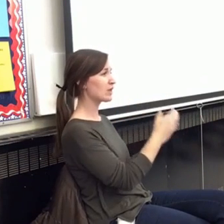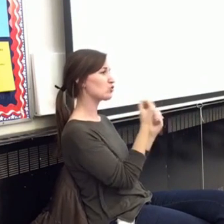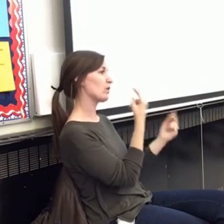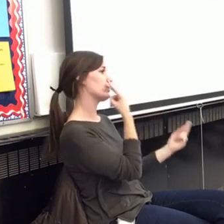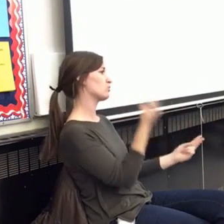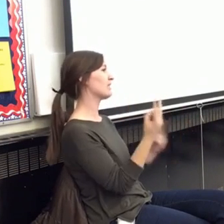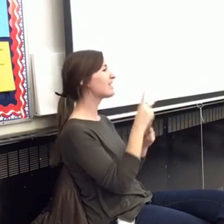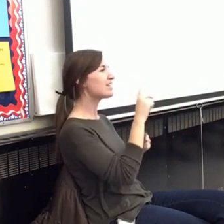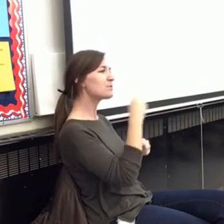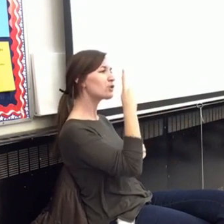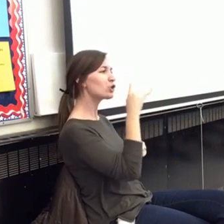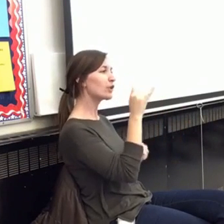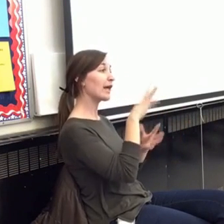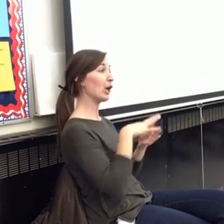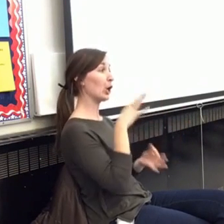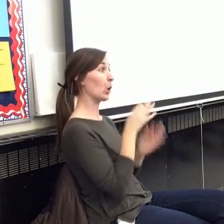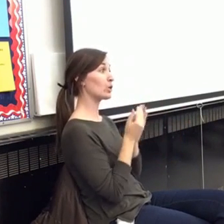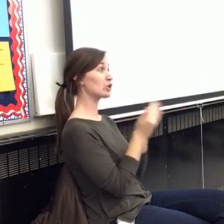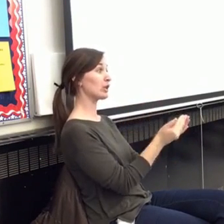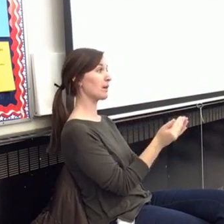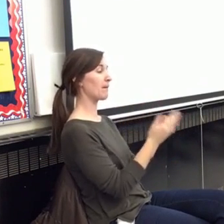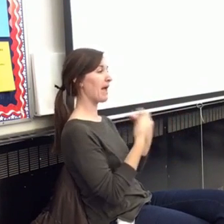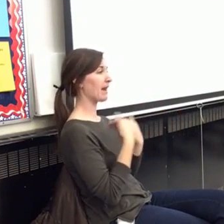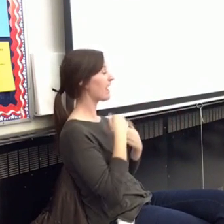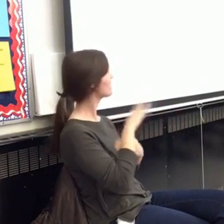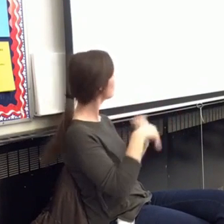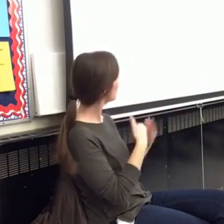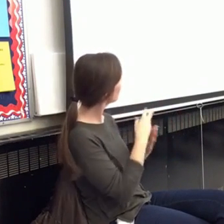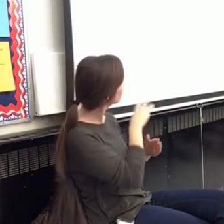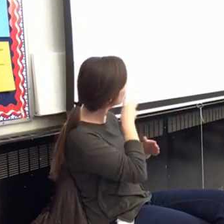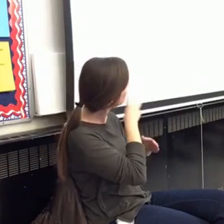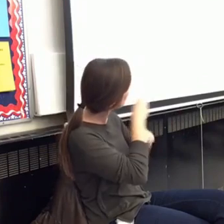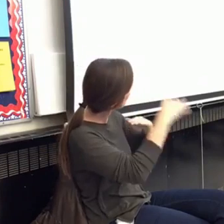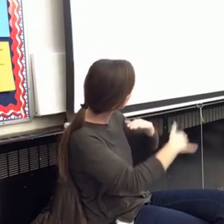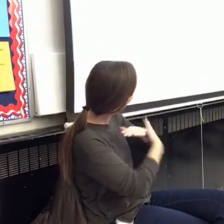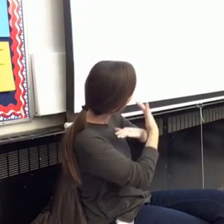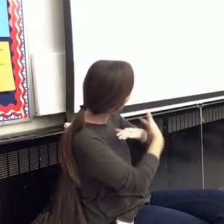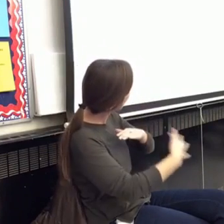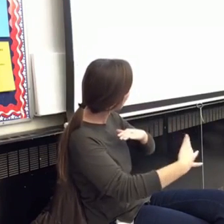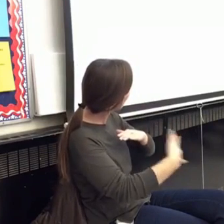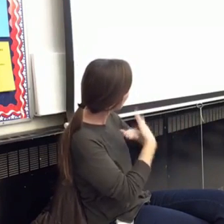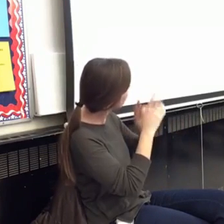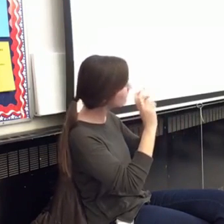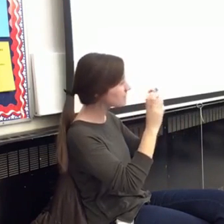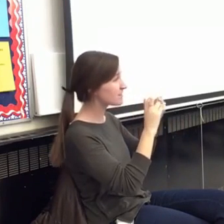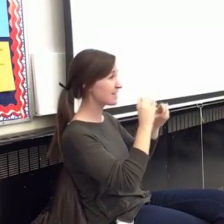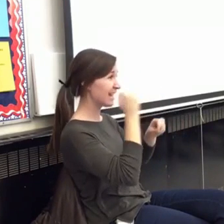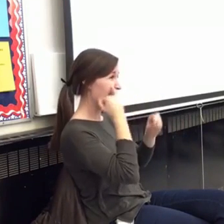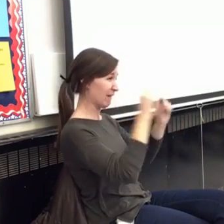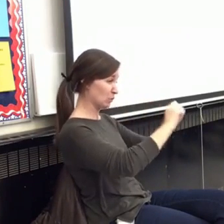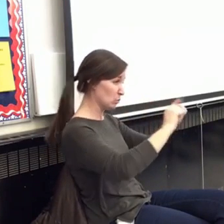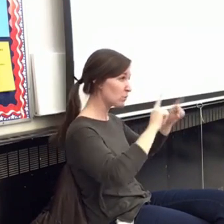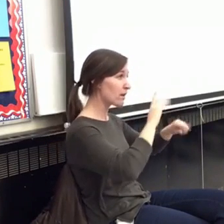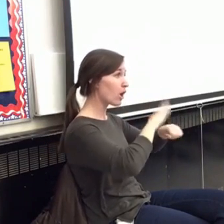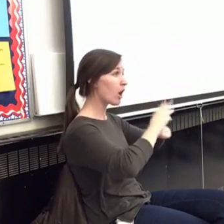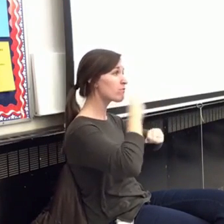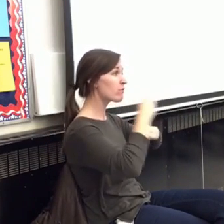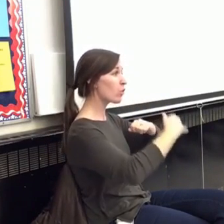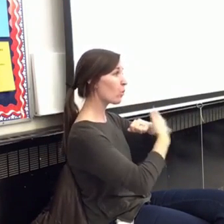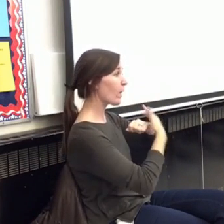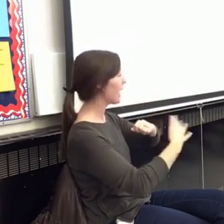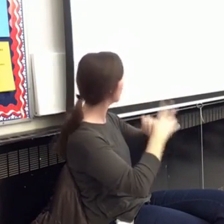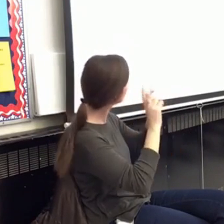a ship, like a ghost ship, and then it has all these crashing waves. These are supposed to represent the waves. When you zoom in on the waves, it